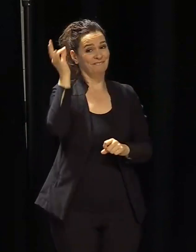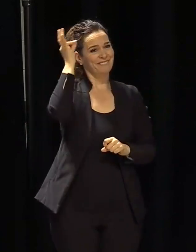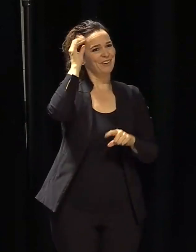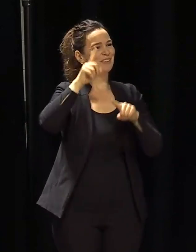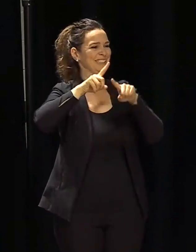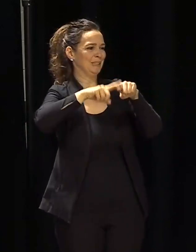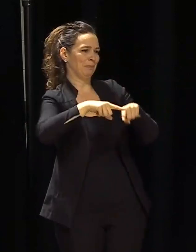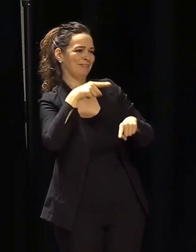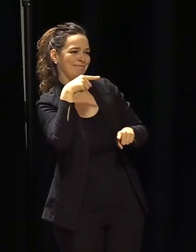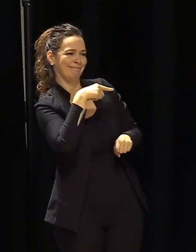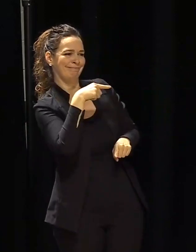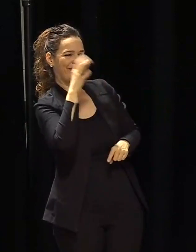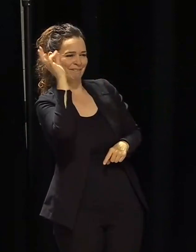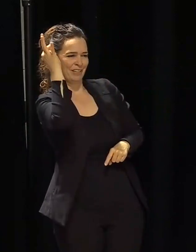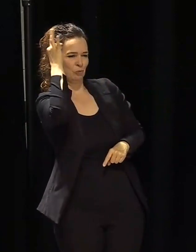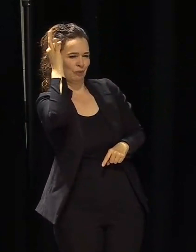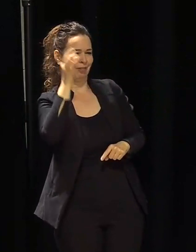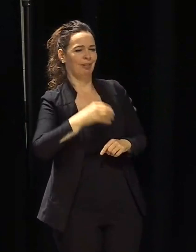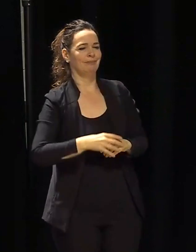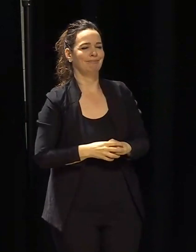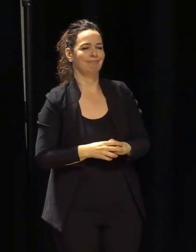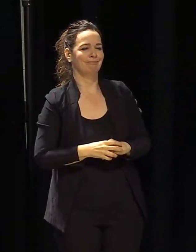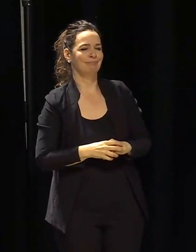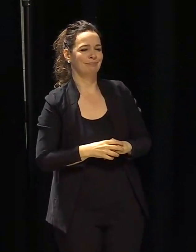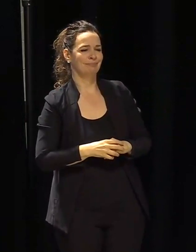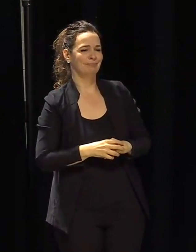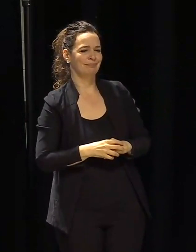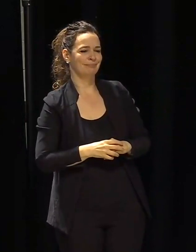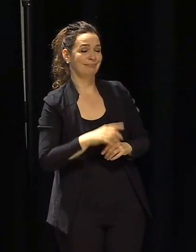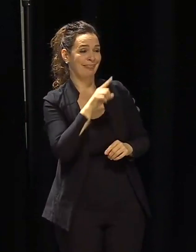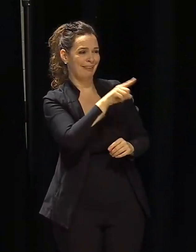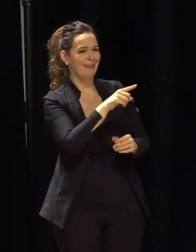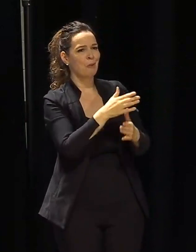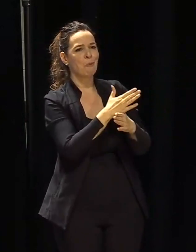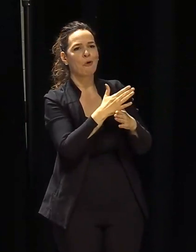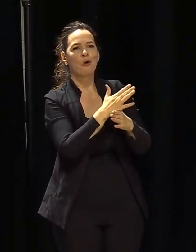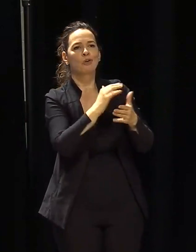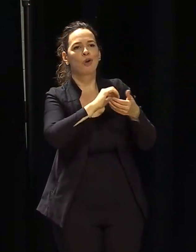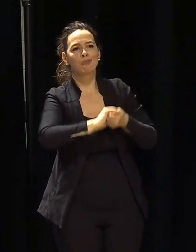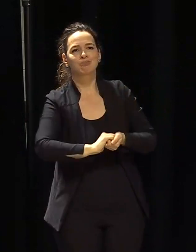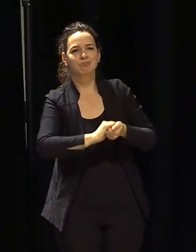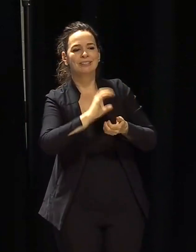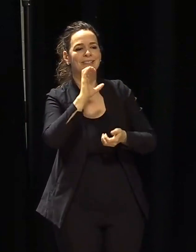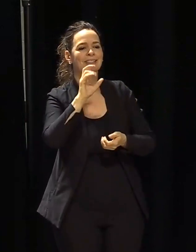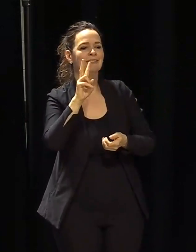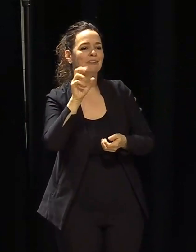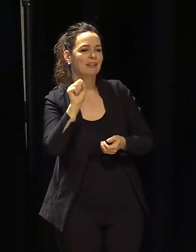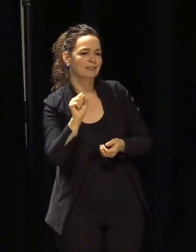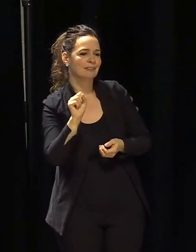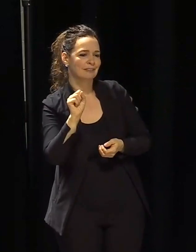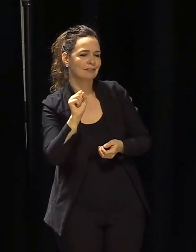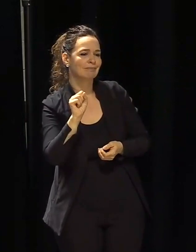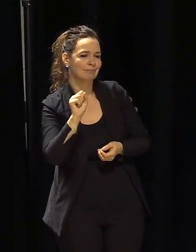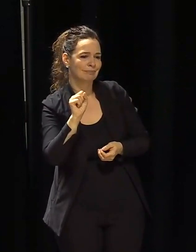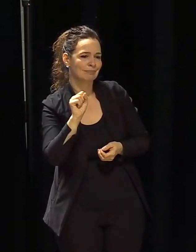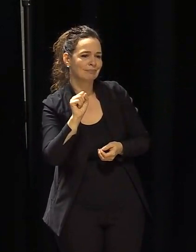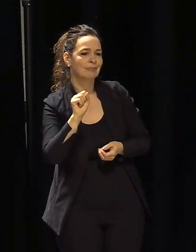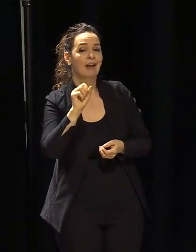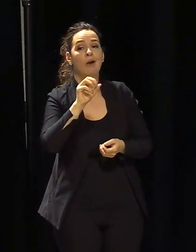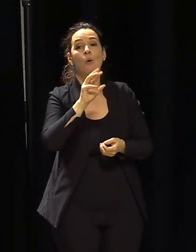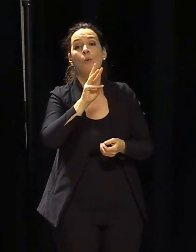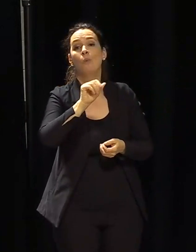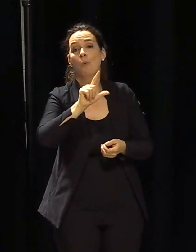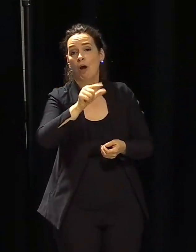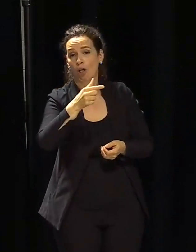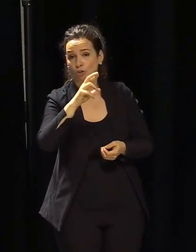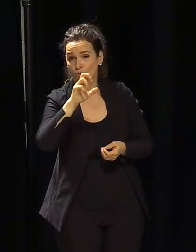with CVS and Walgreens. What that looks like, I don't have the plan yet, but that's what we were told.